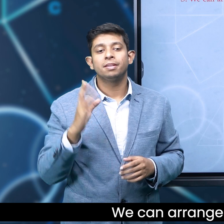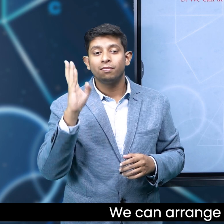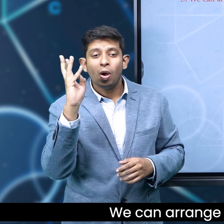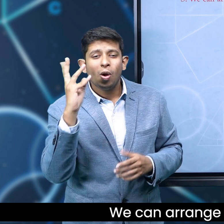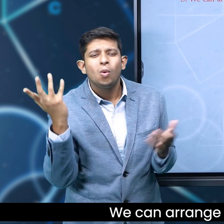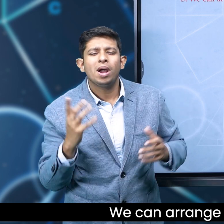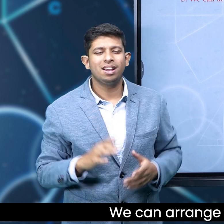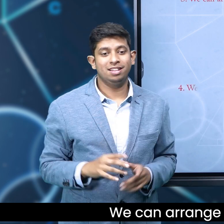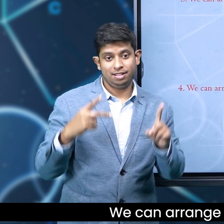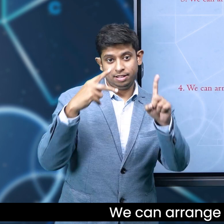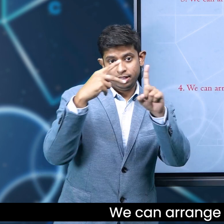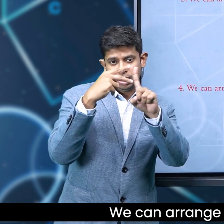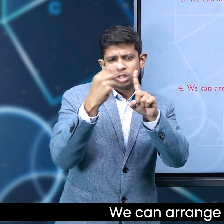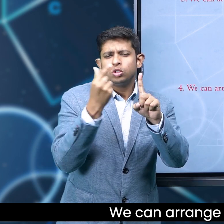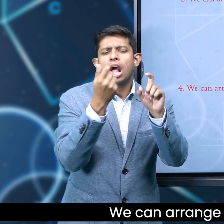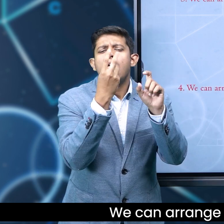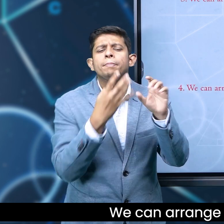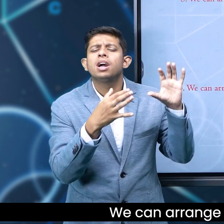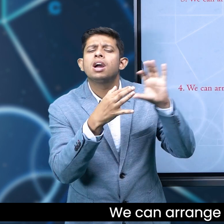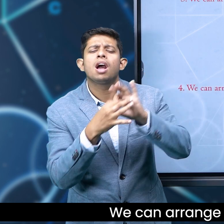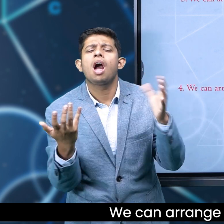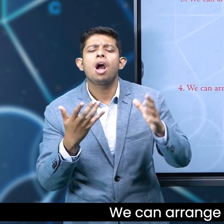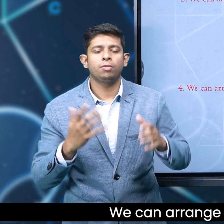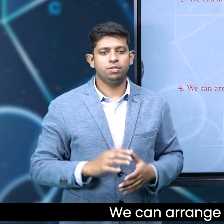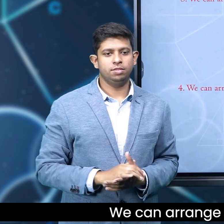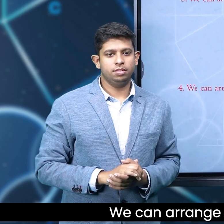We can arrange some numbers using a triangle.